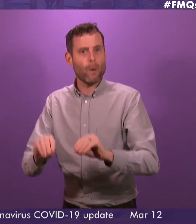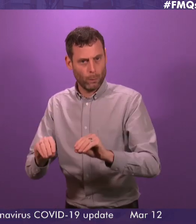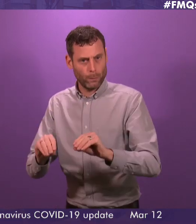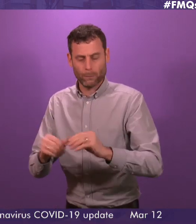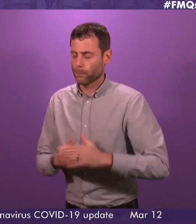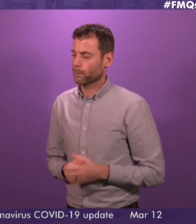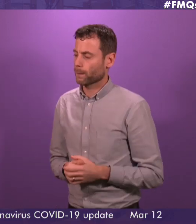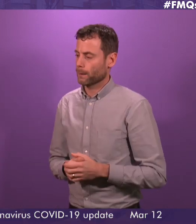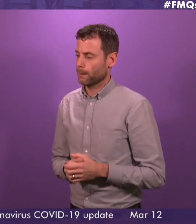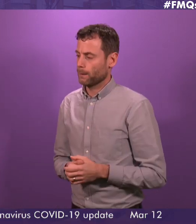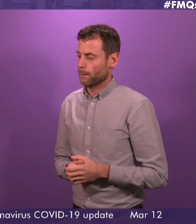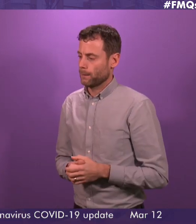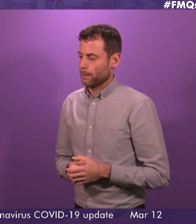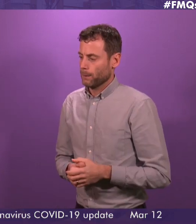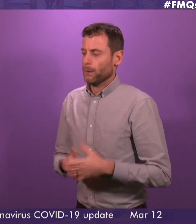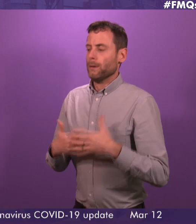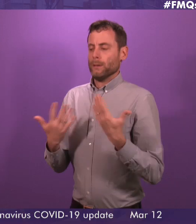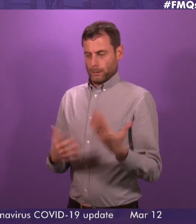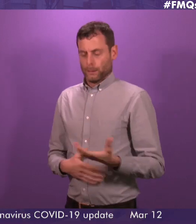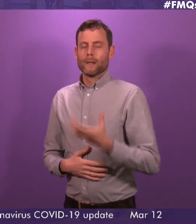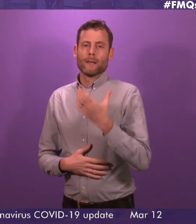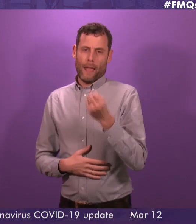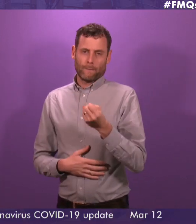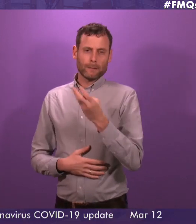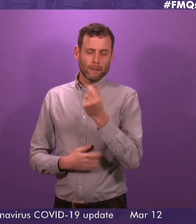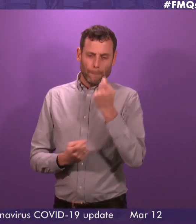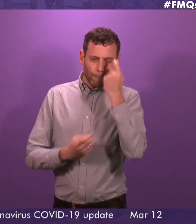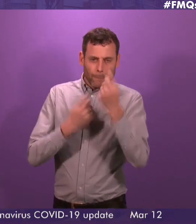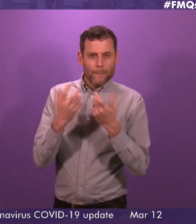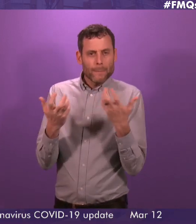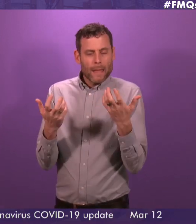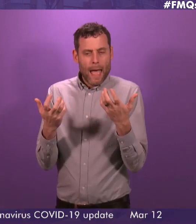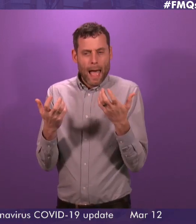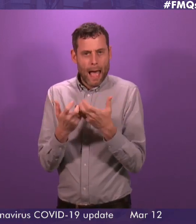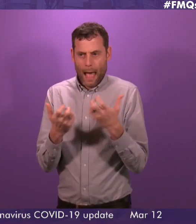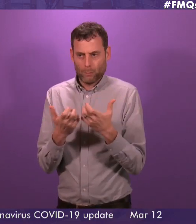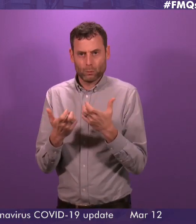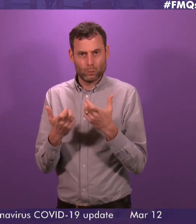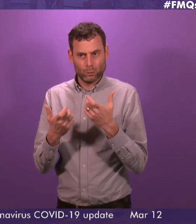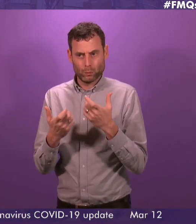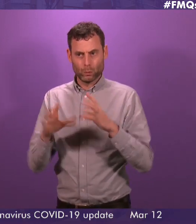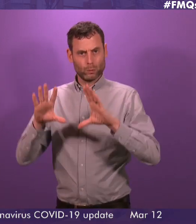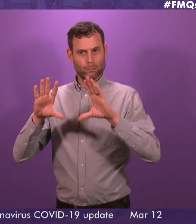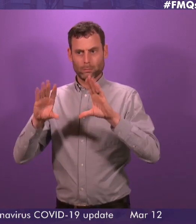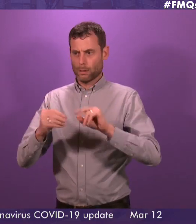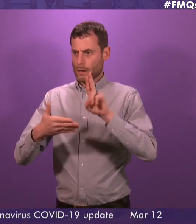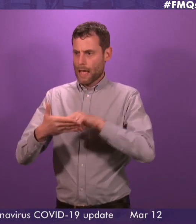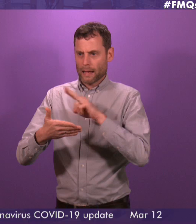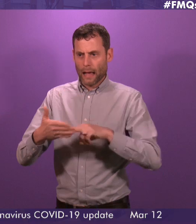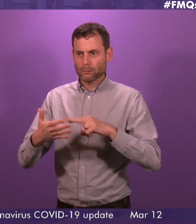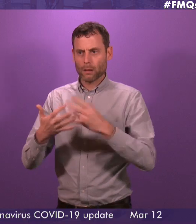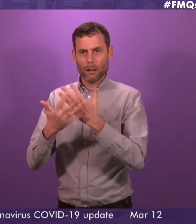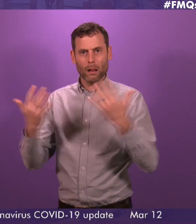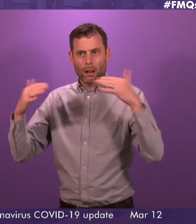there will be a number of questions, I know, on the application of that guidance in terms of mass gatherings, and what I will say to